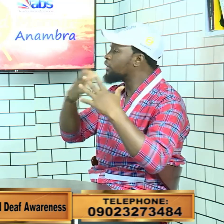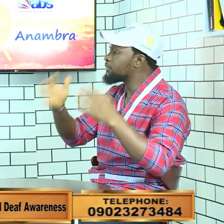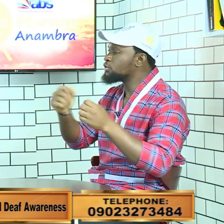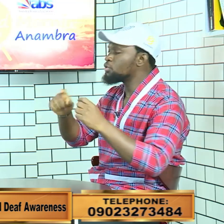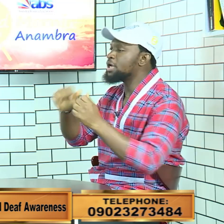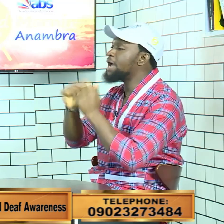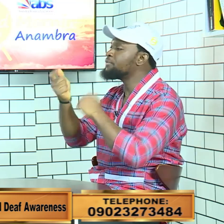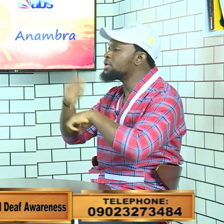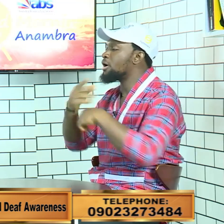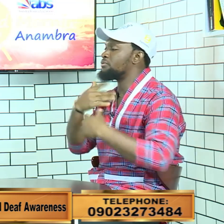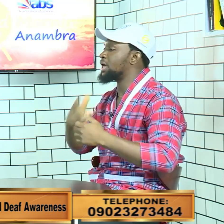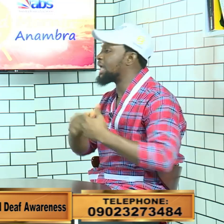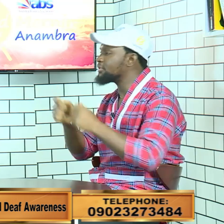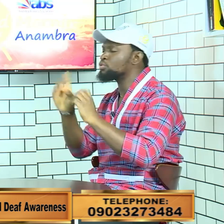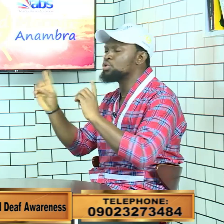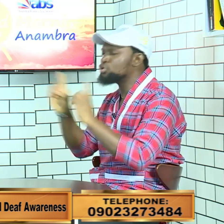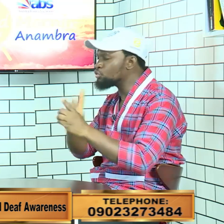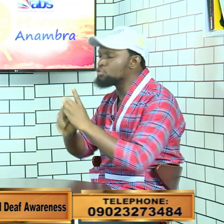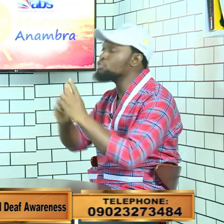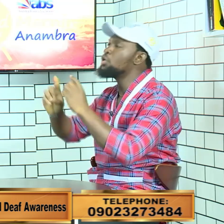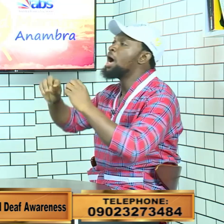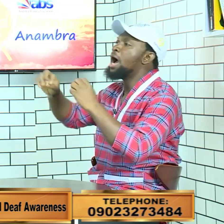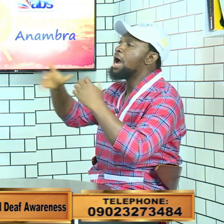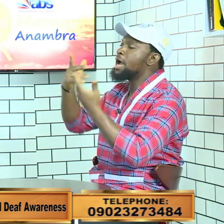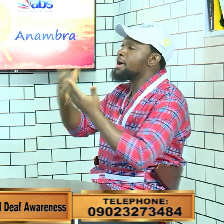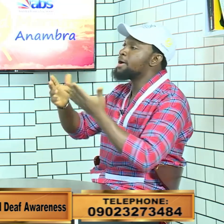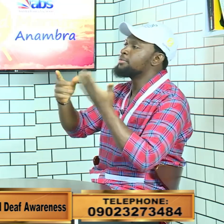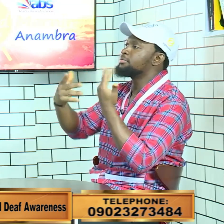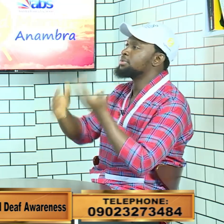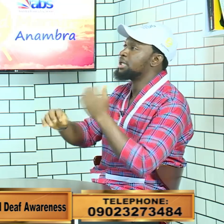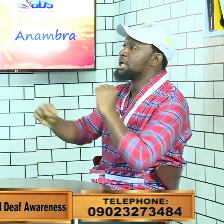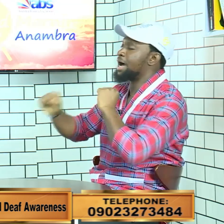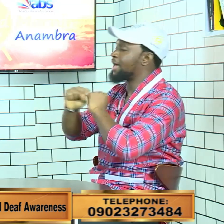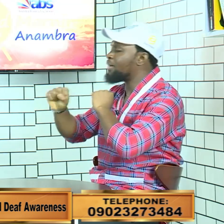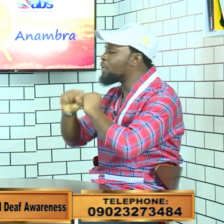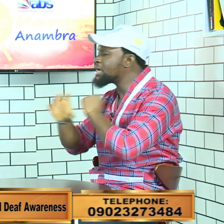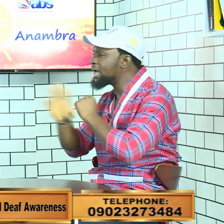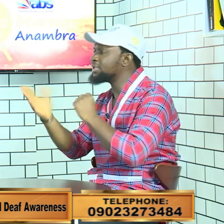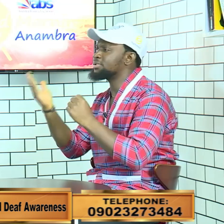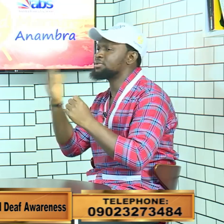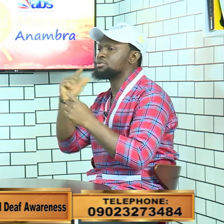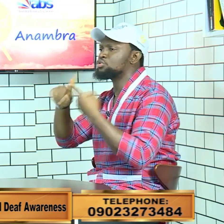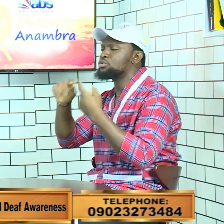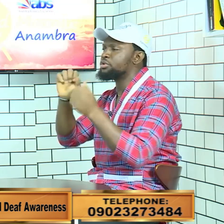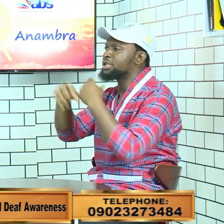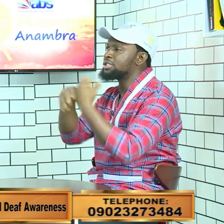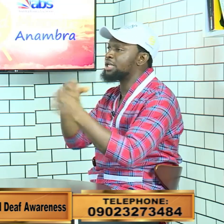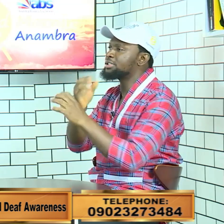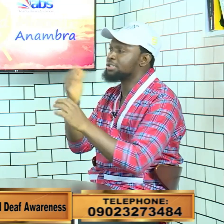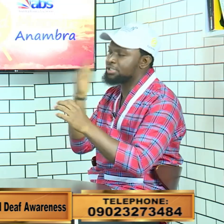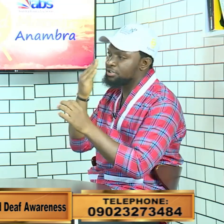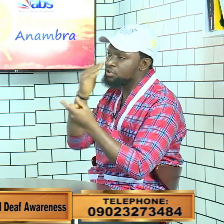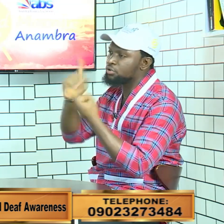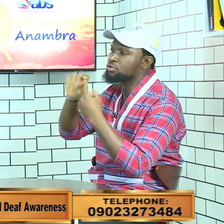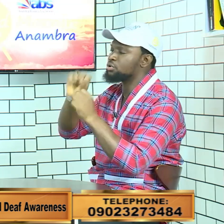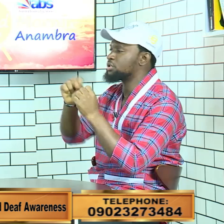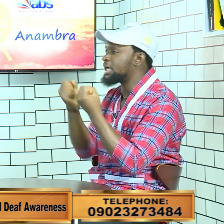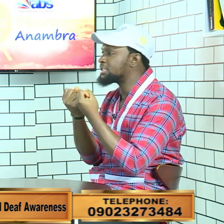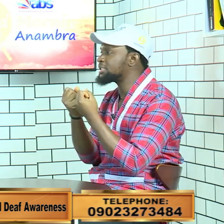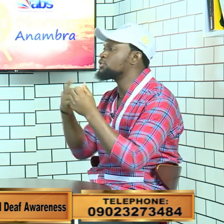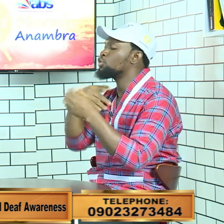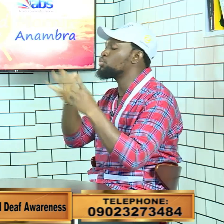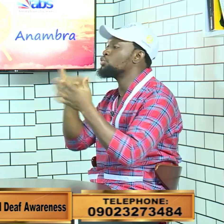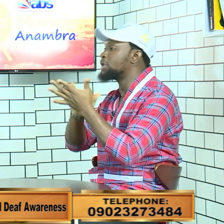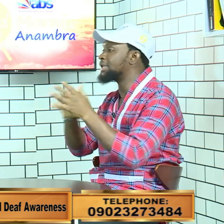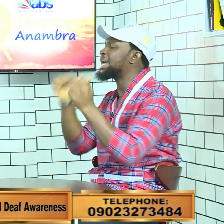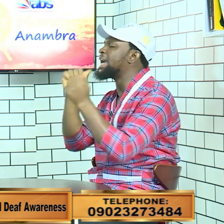lot of things. So every day of our lives, we do the awareness to creating that sensitization to the society.